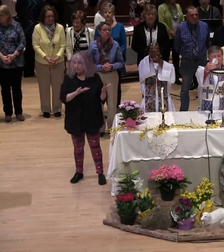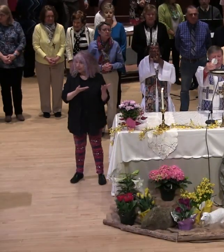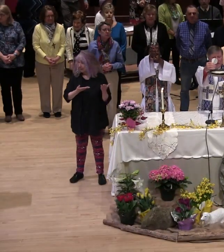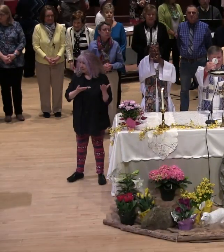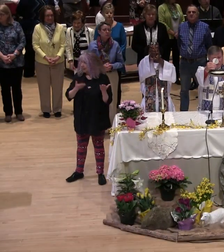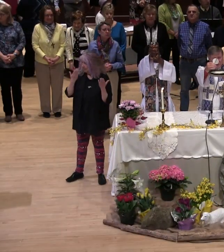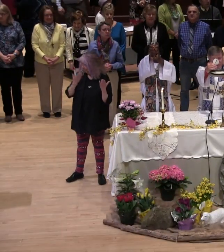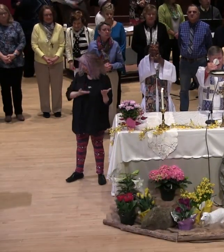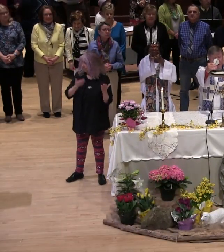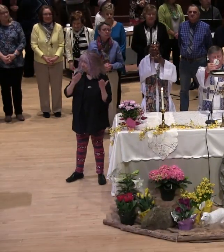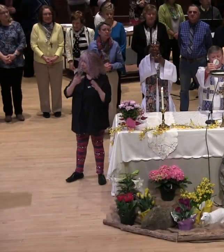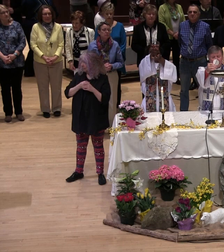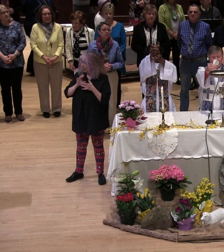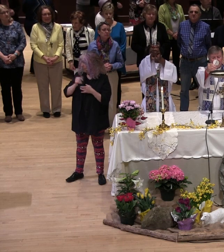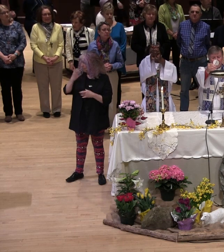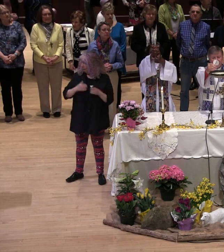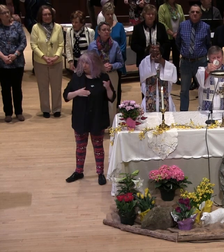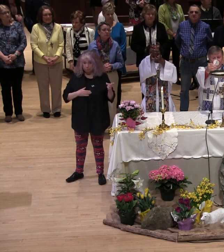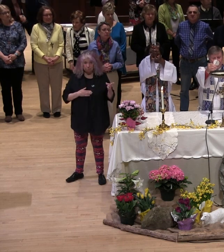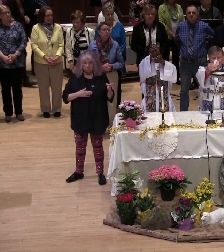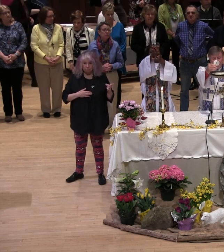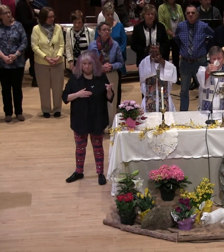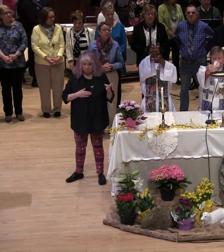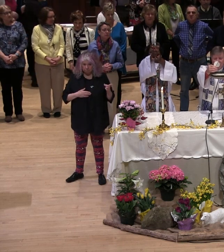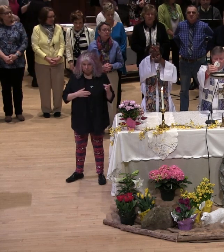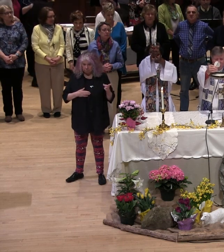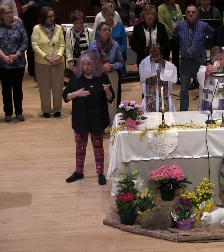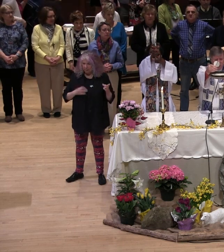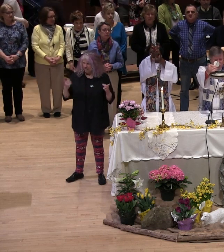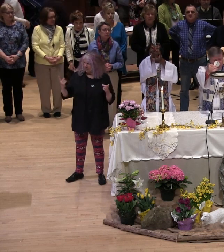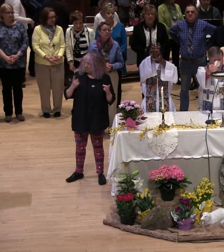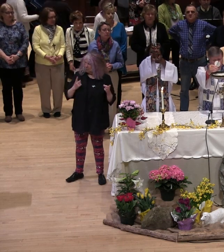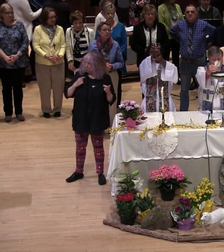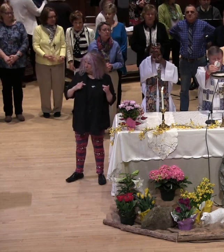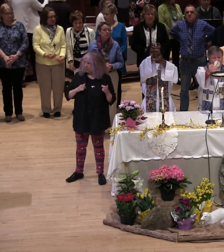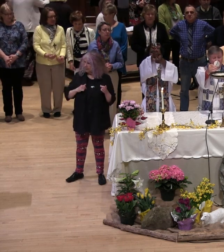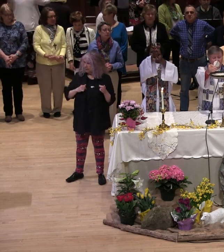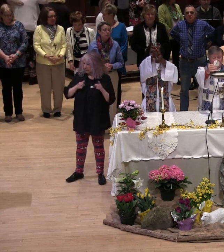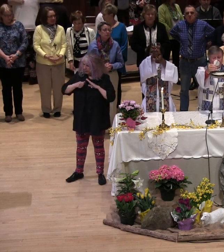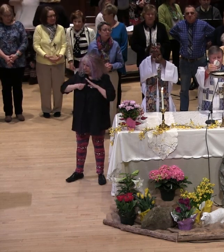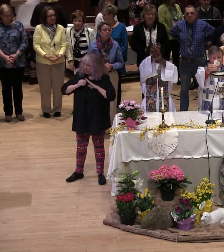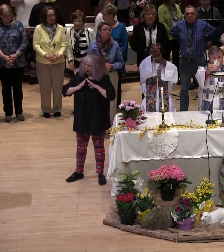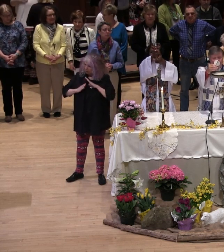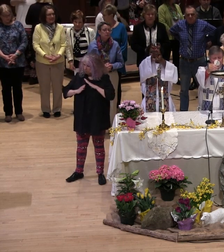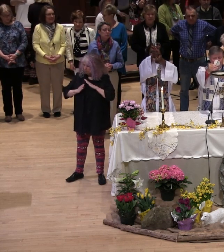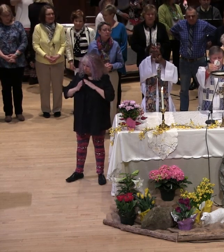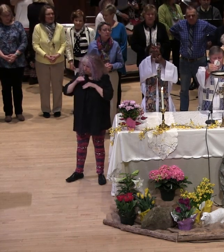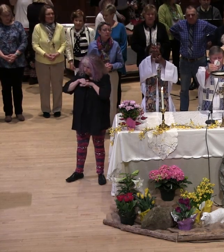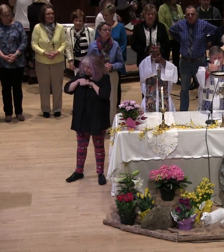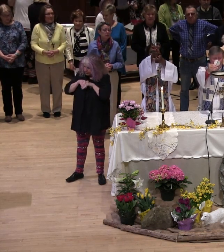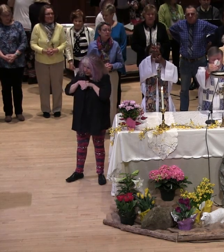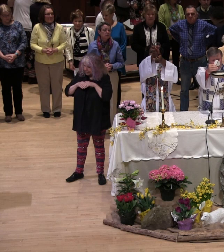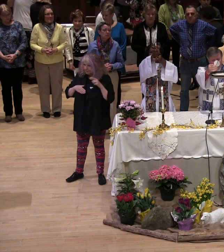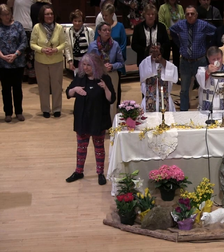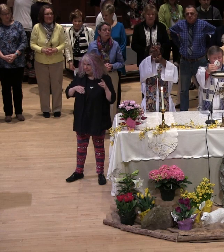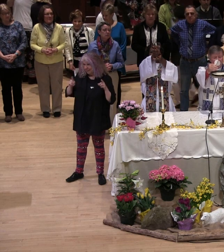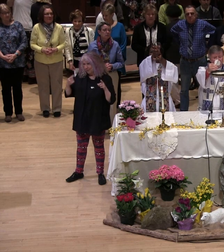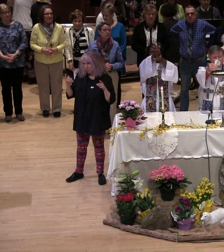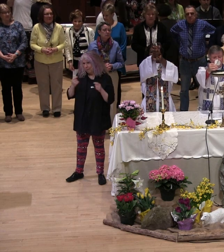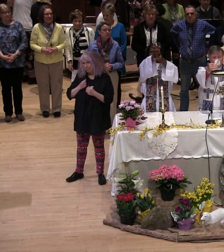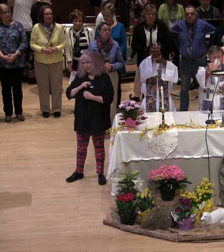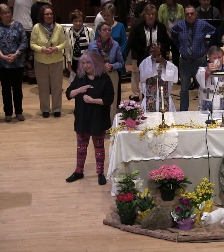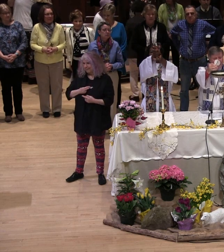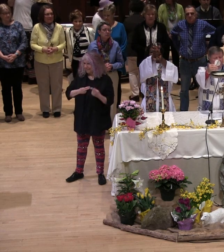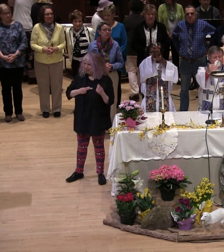Friends, behold the Lamb of God who comes to us under these humble disguises. He's the one who loves